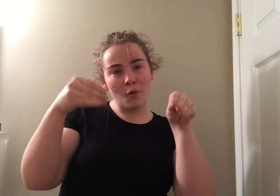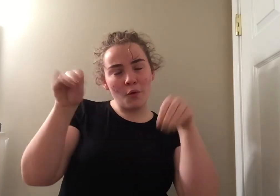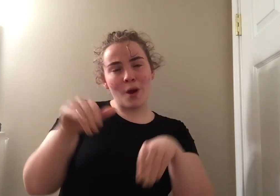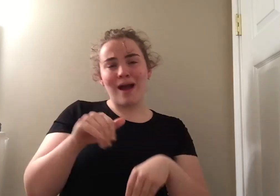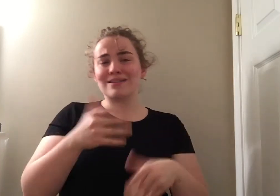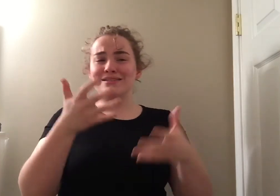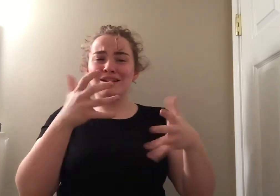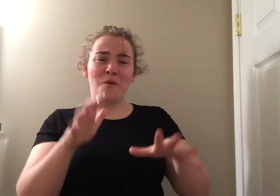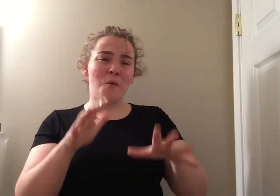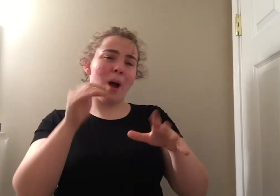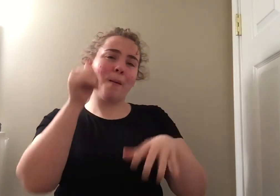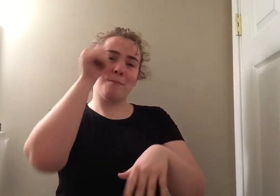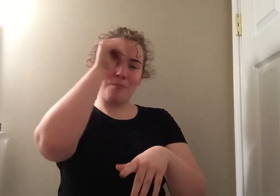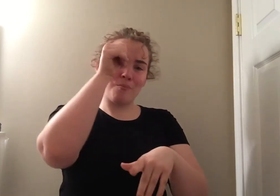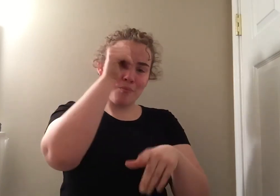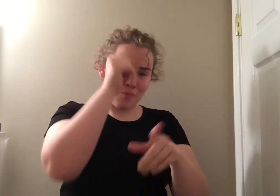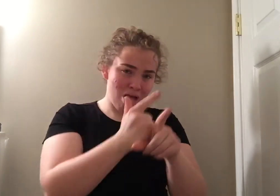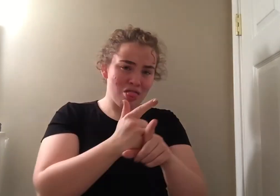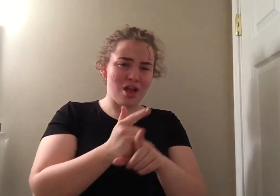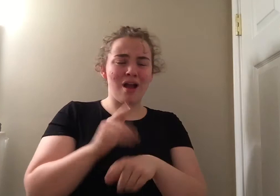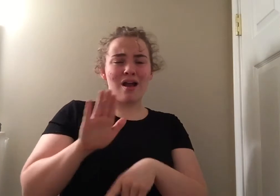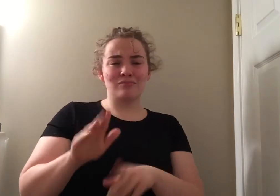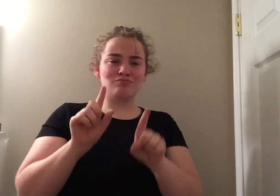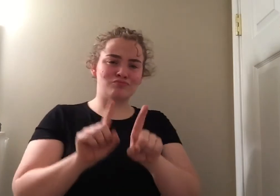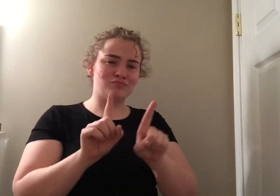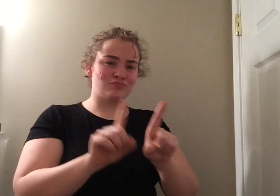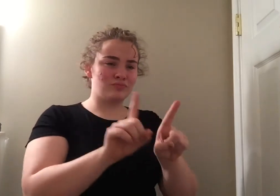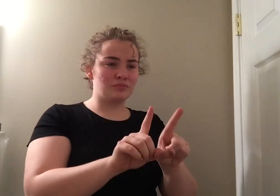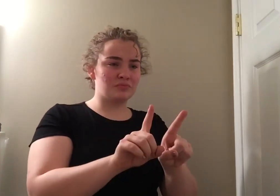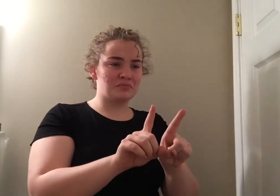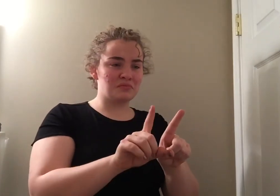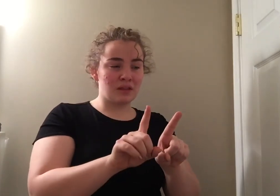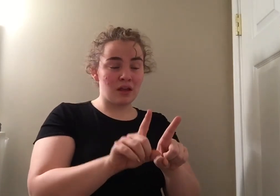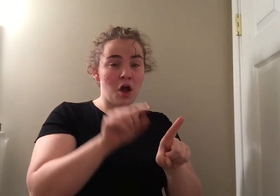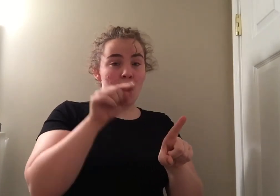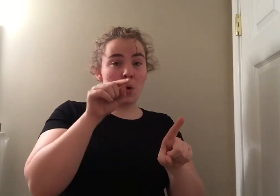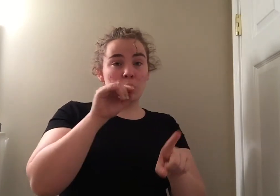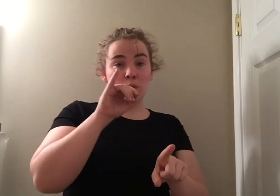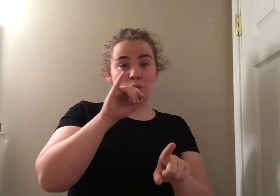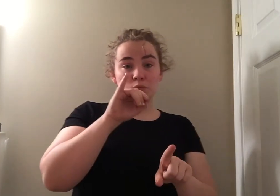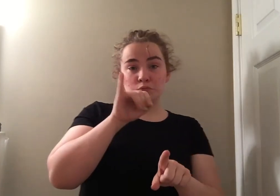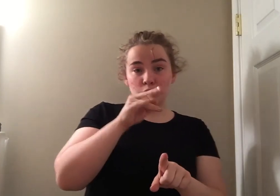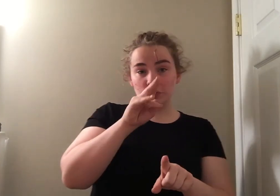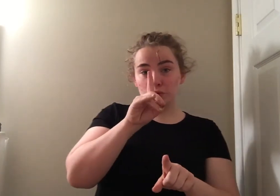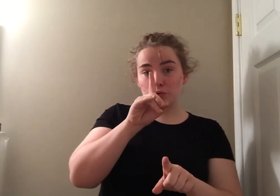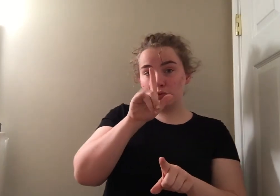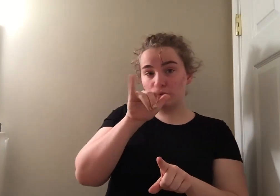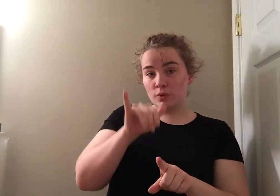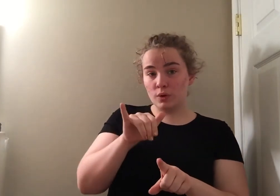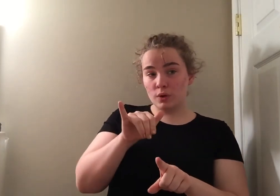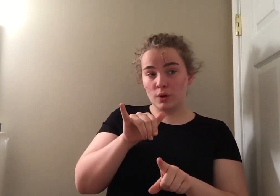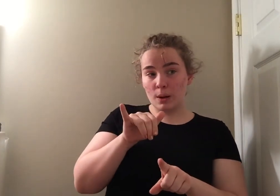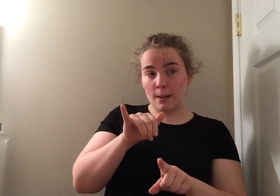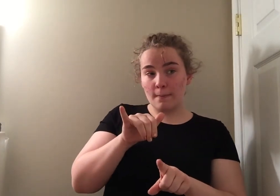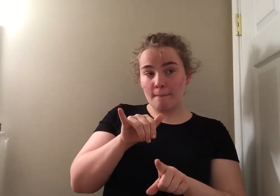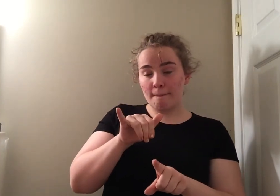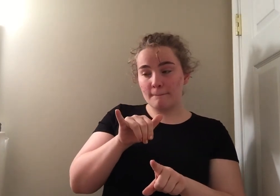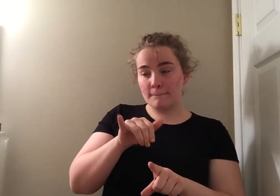come. And so when he found the rock, she thought her and Rocky thought it was a moon